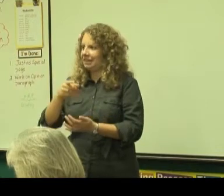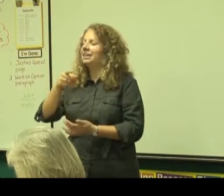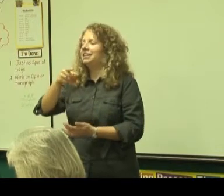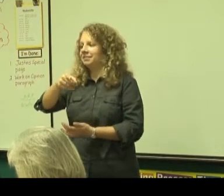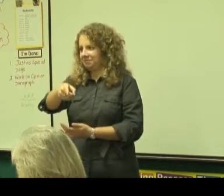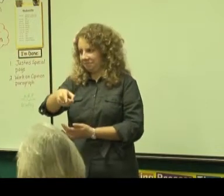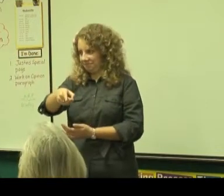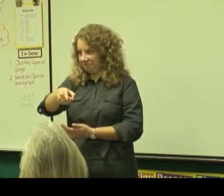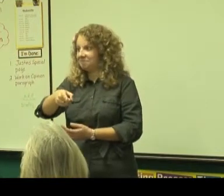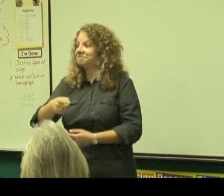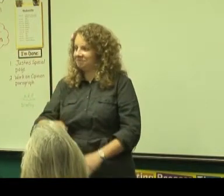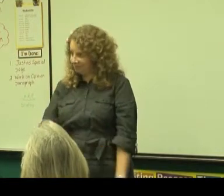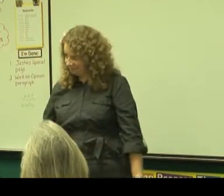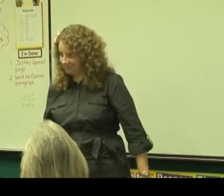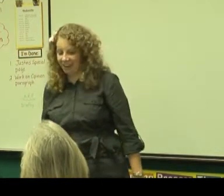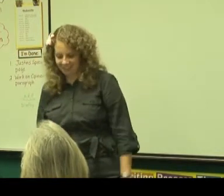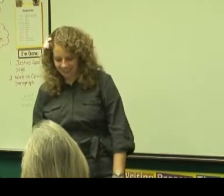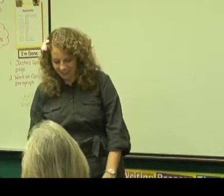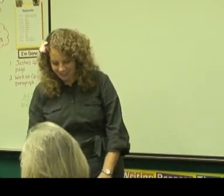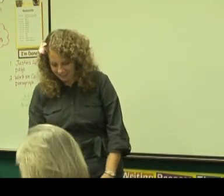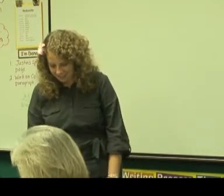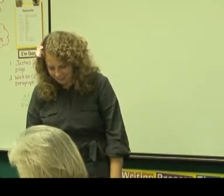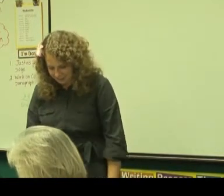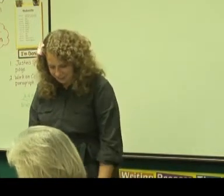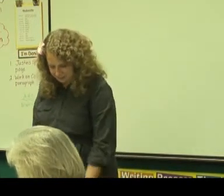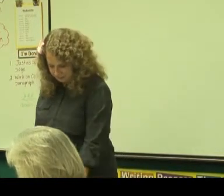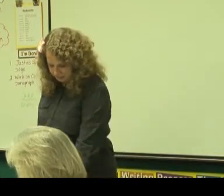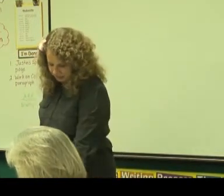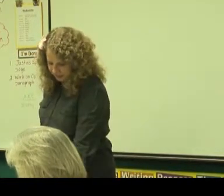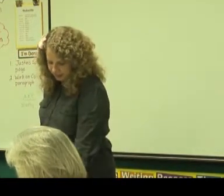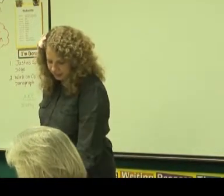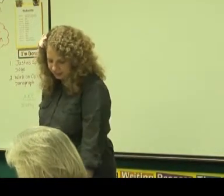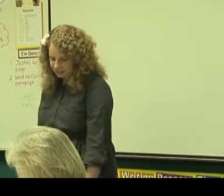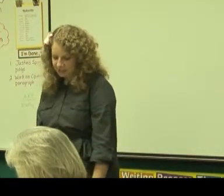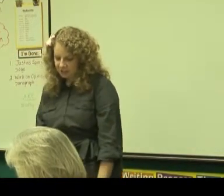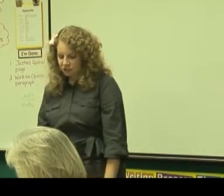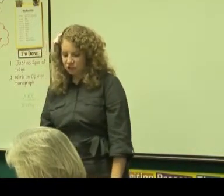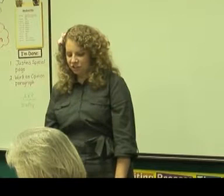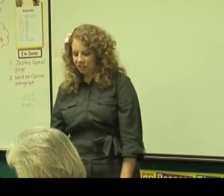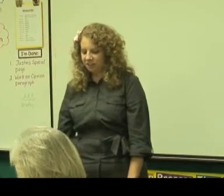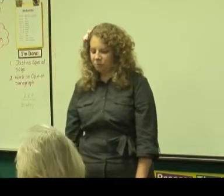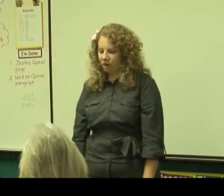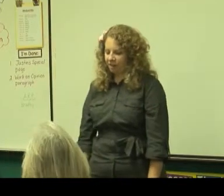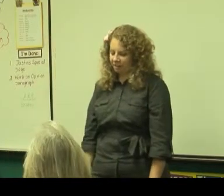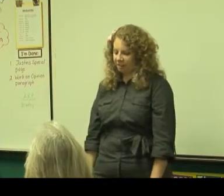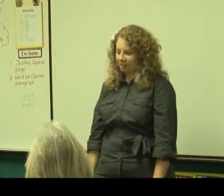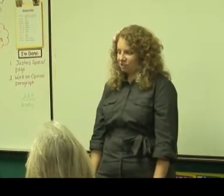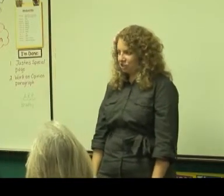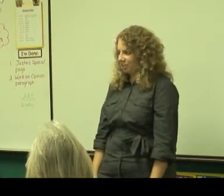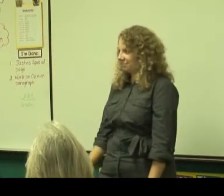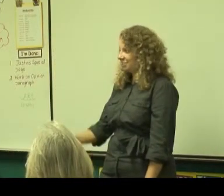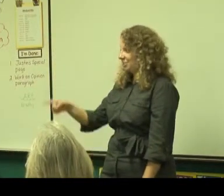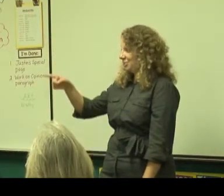money. Yeah, you got it. Okay. She want car, she.